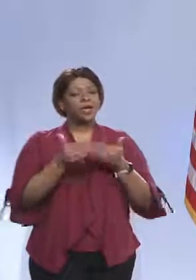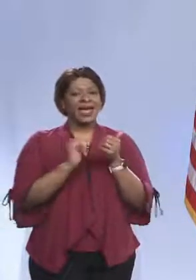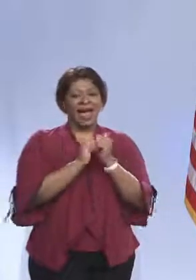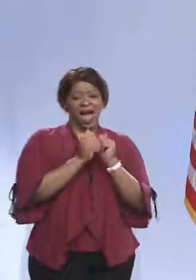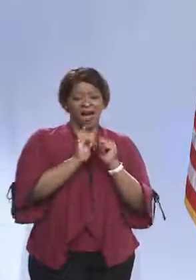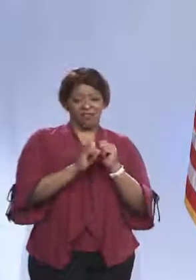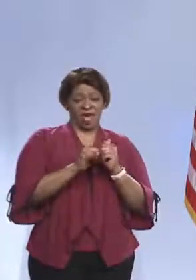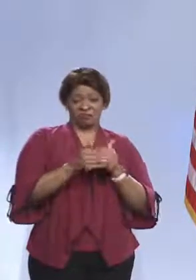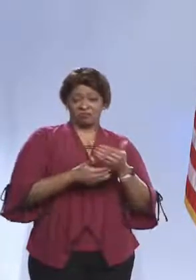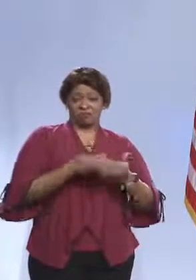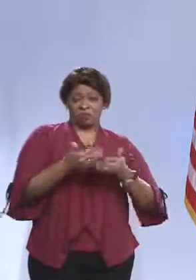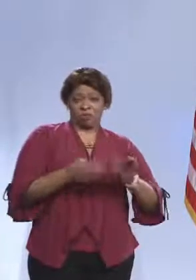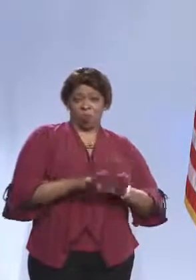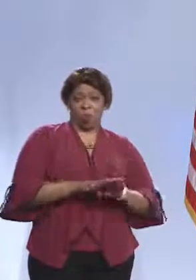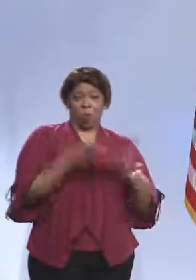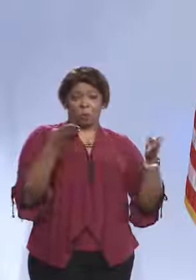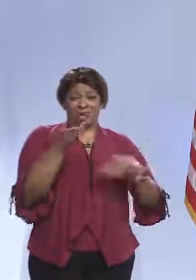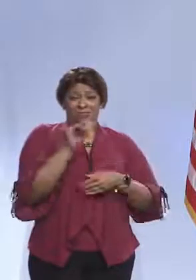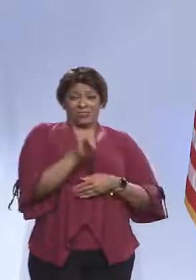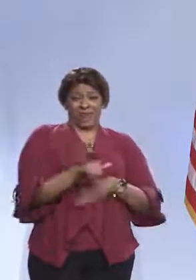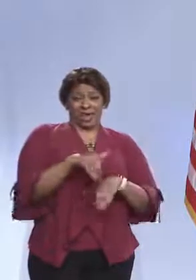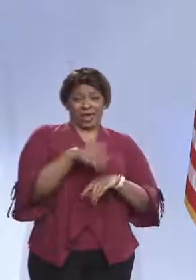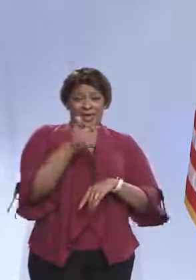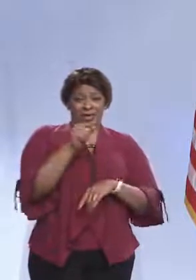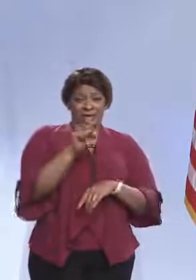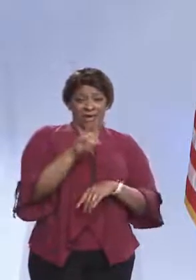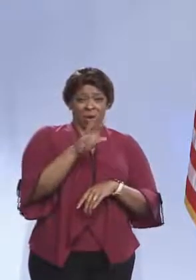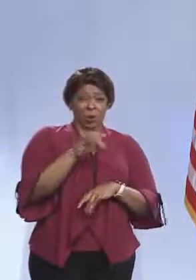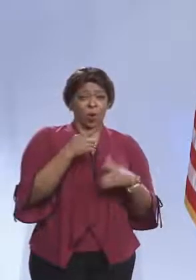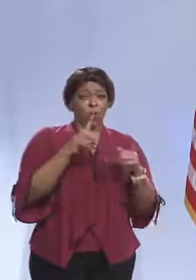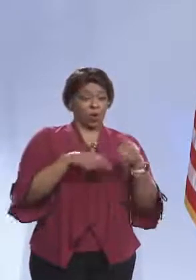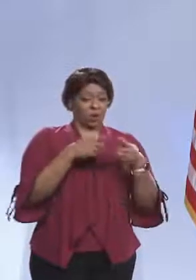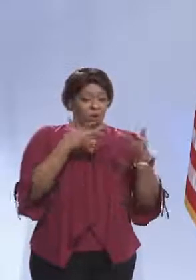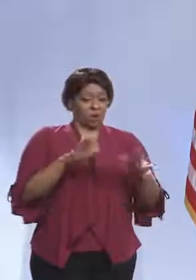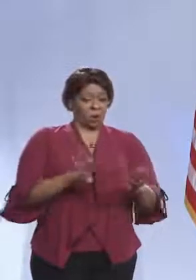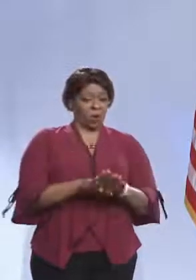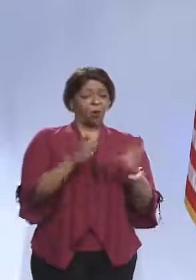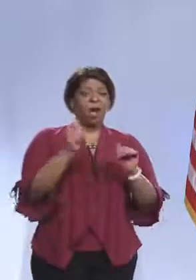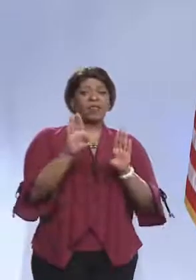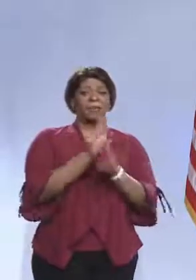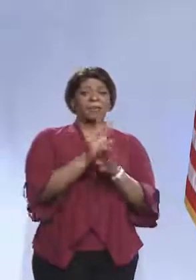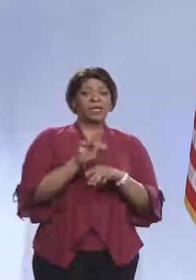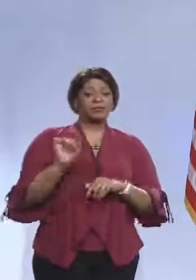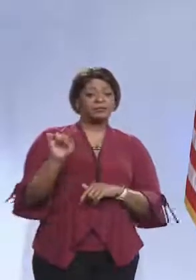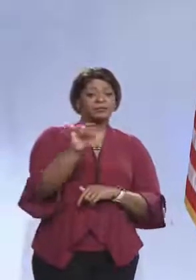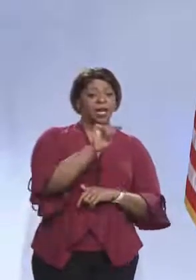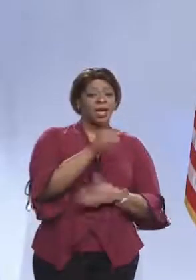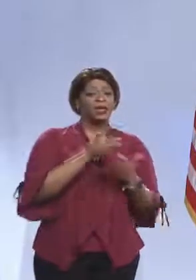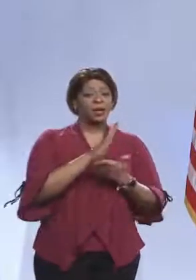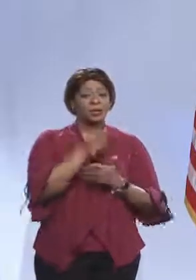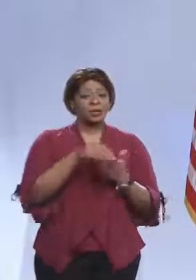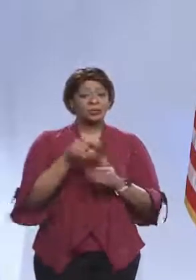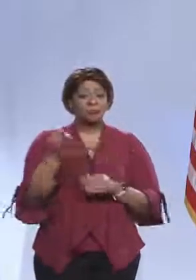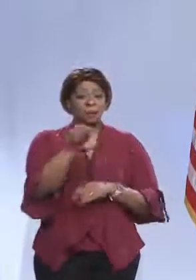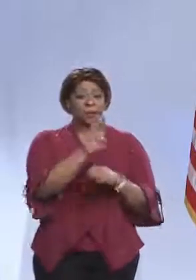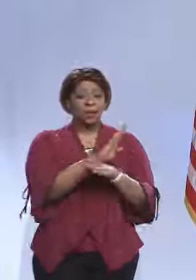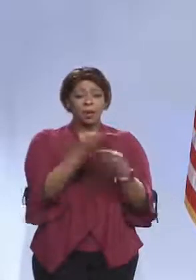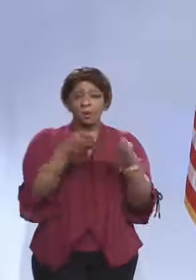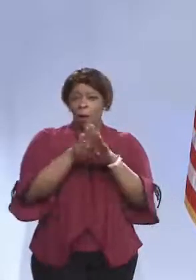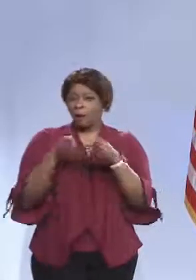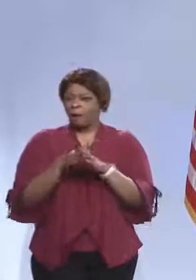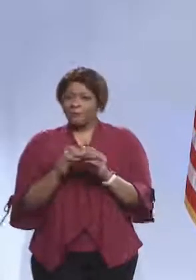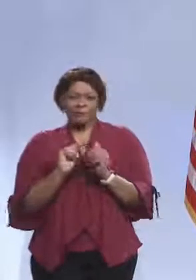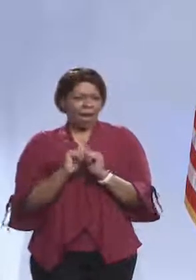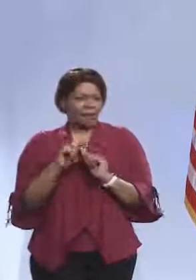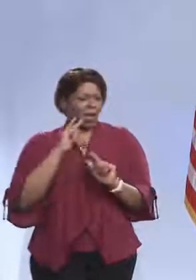that going with opening that up? And when it's open, do other businesses in that shopping center, are they going to be closed? Like, how's